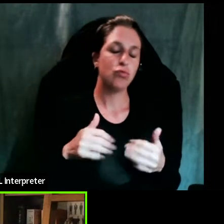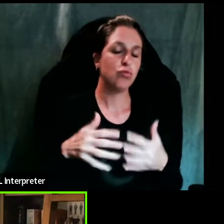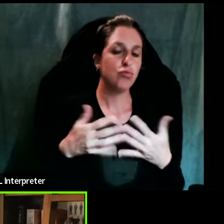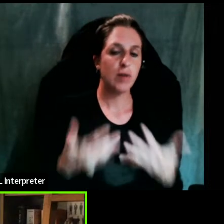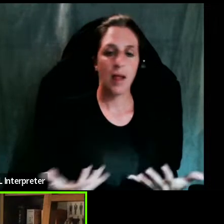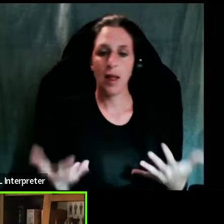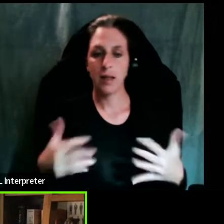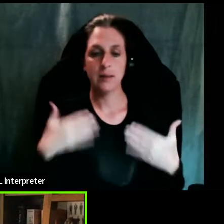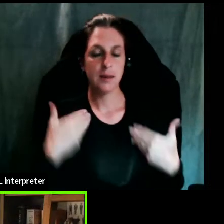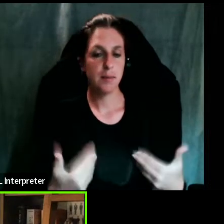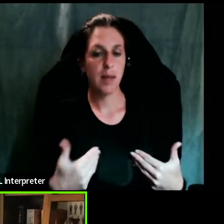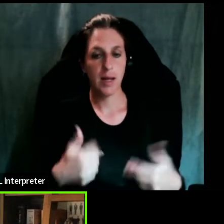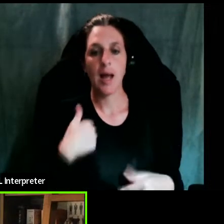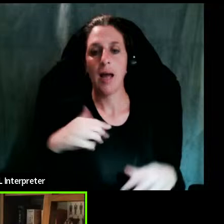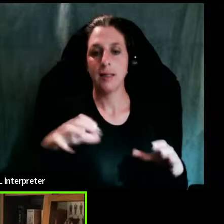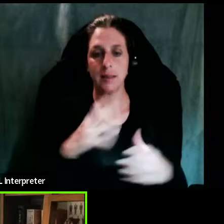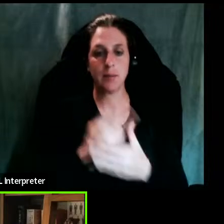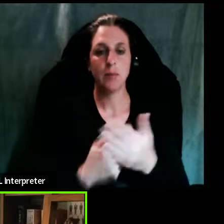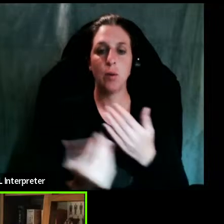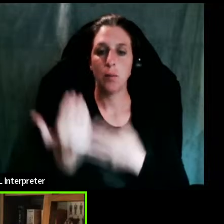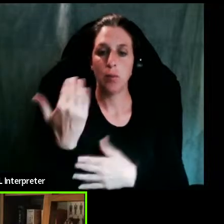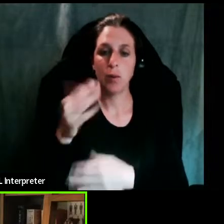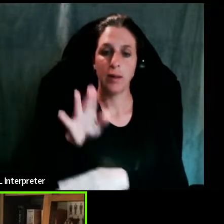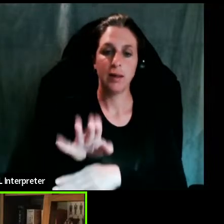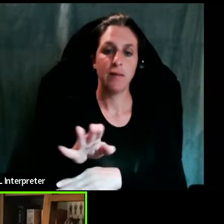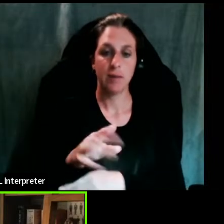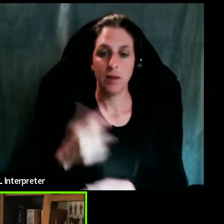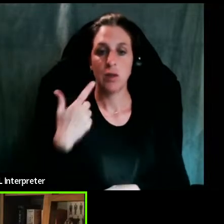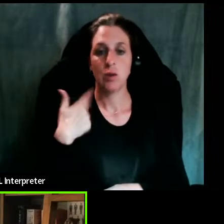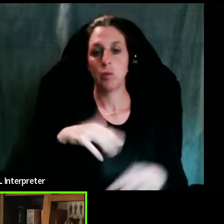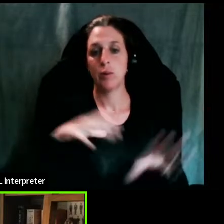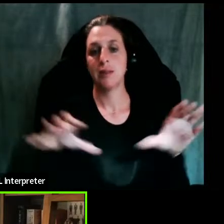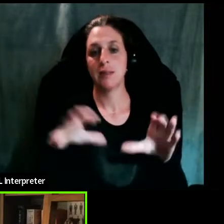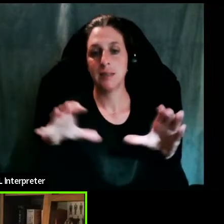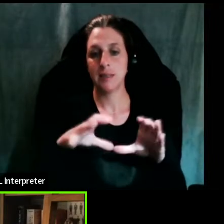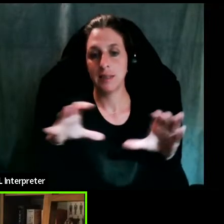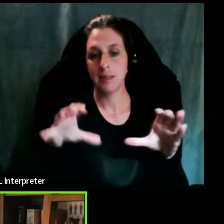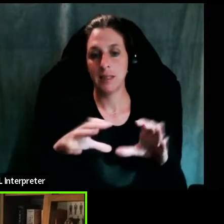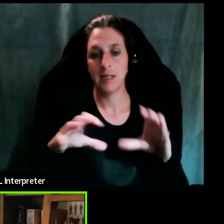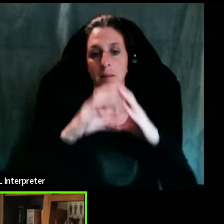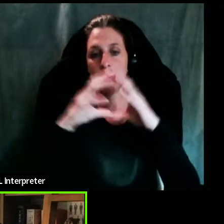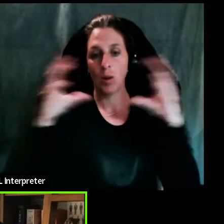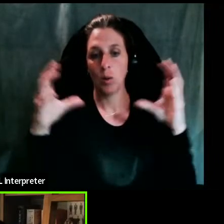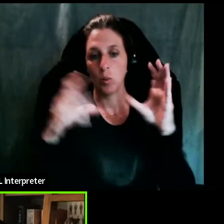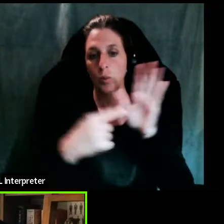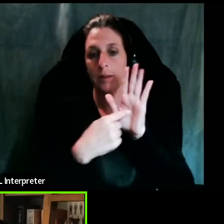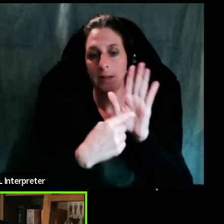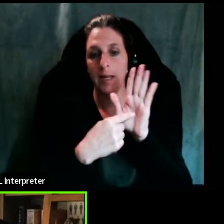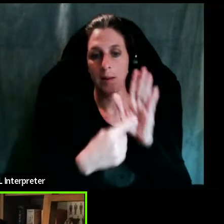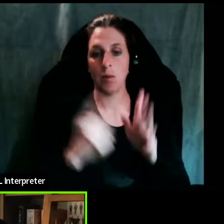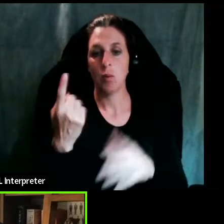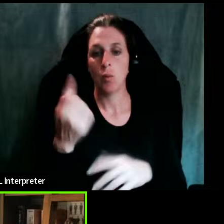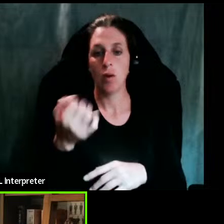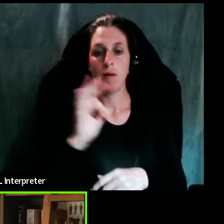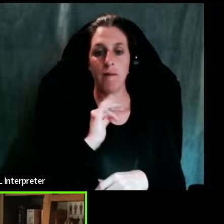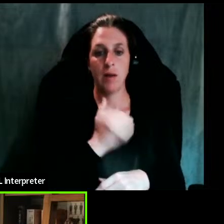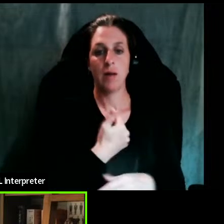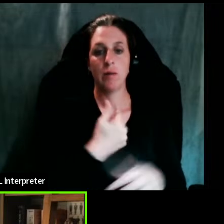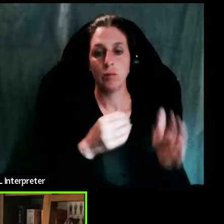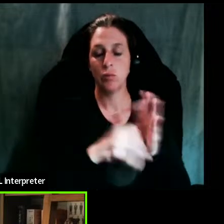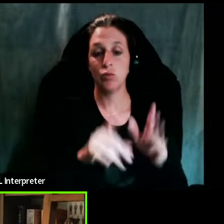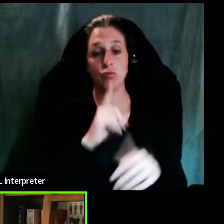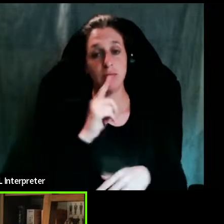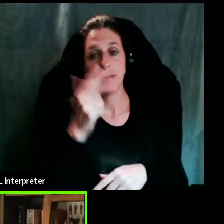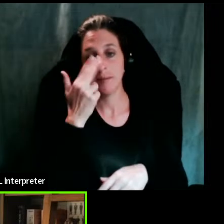both morning and an evening one. We did a balloon art demo, one of our students. It was really